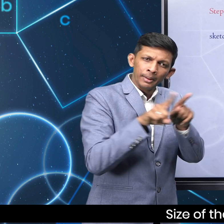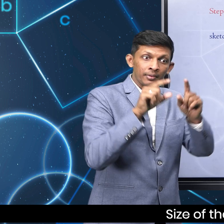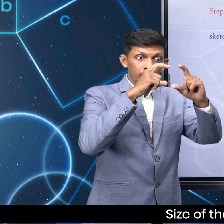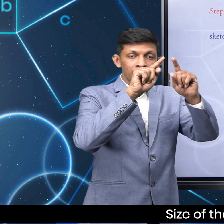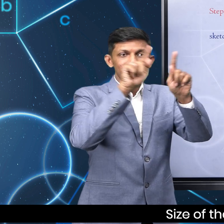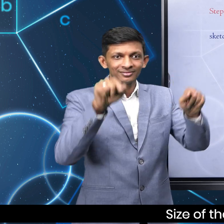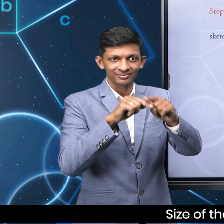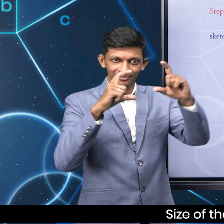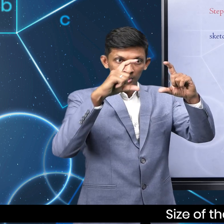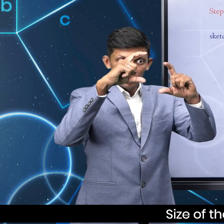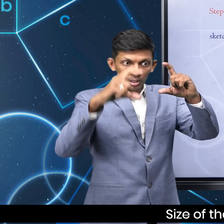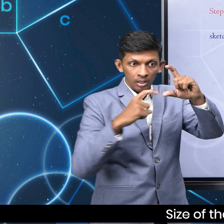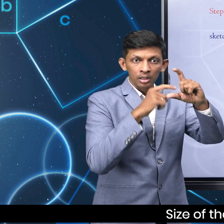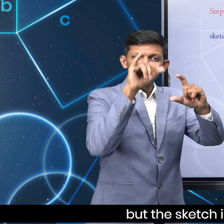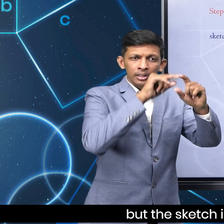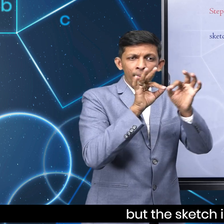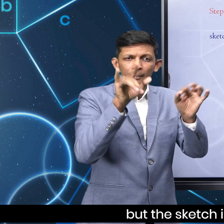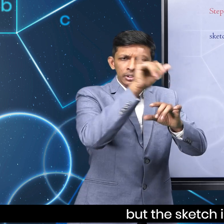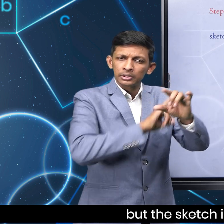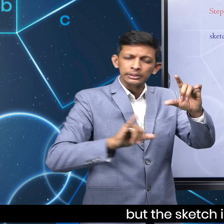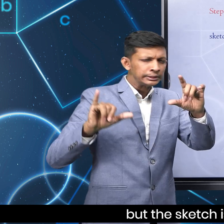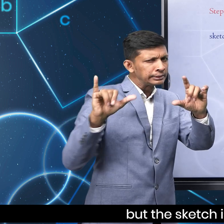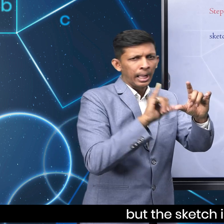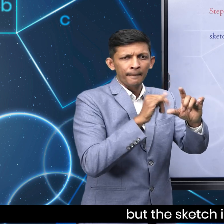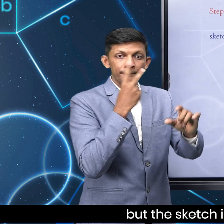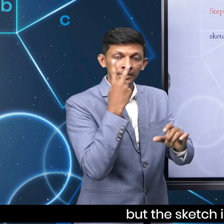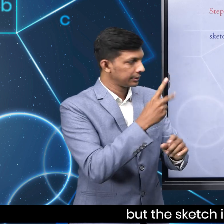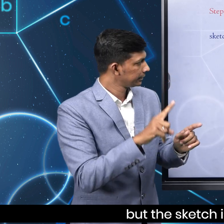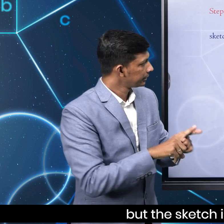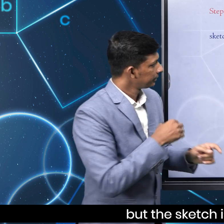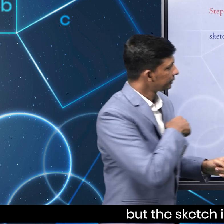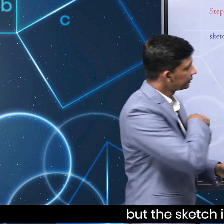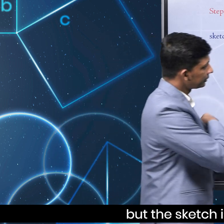Size of the faces have to be same, but the sketch is somewhat offset from step 1.